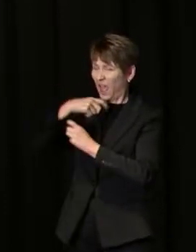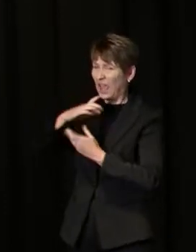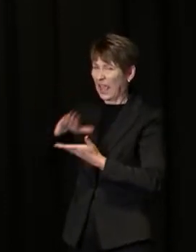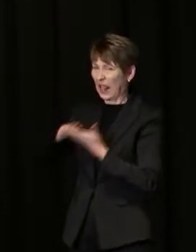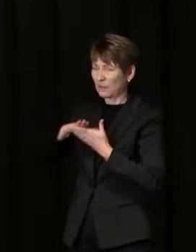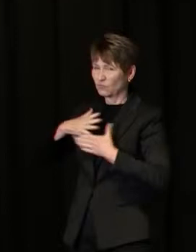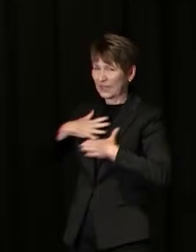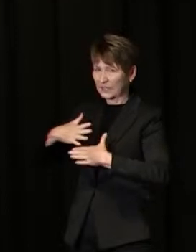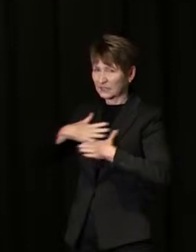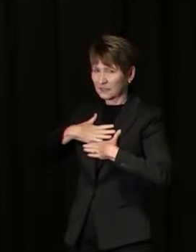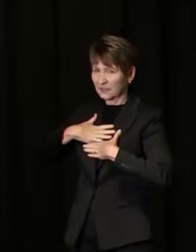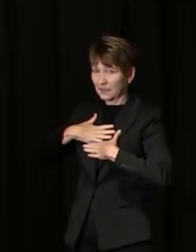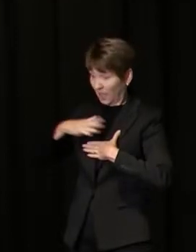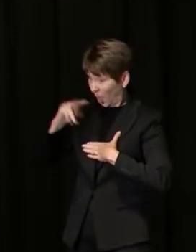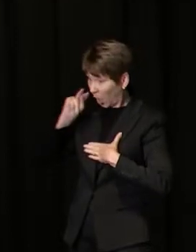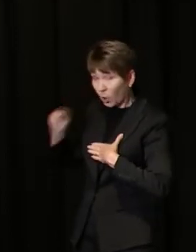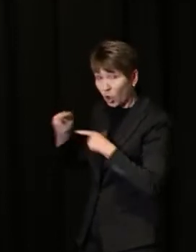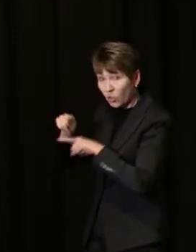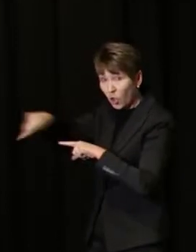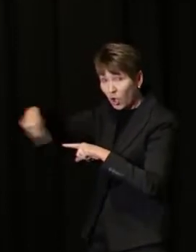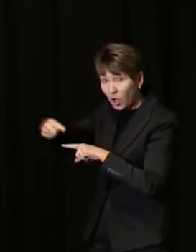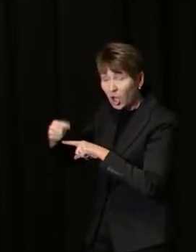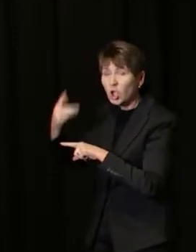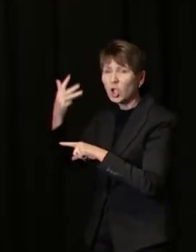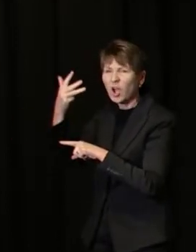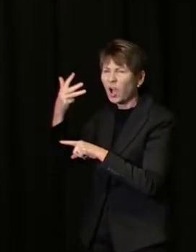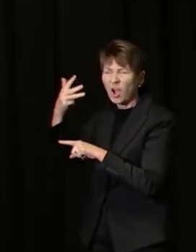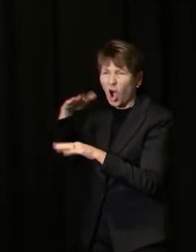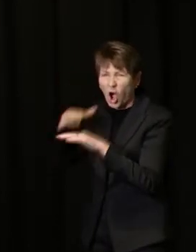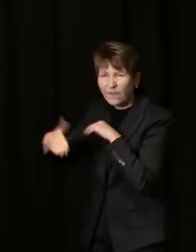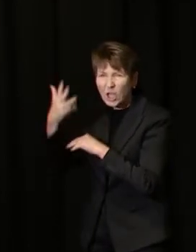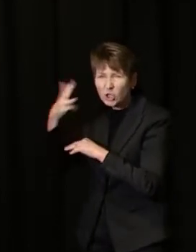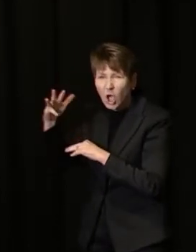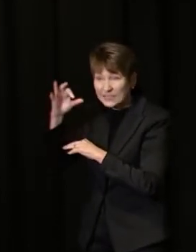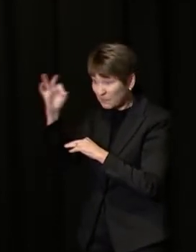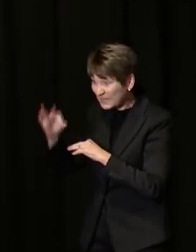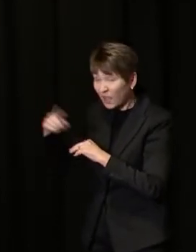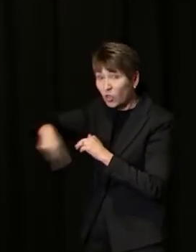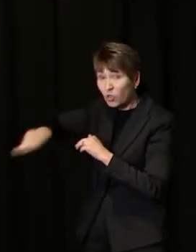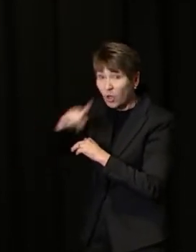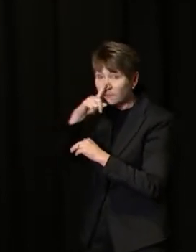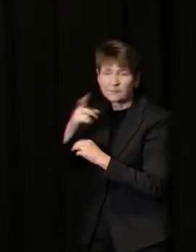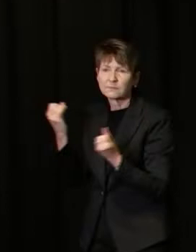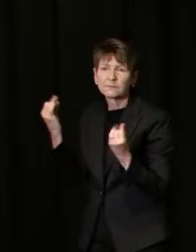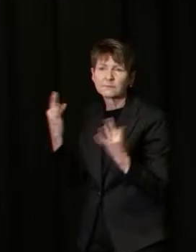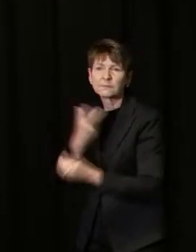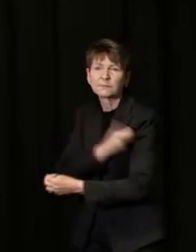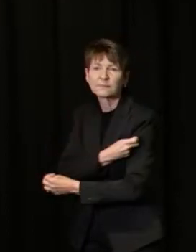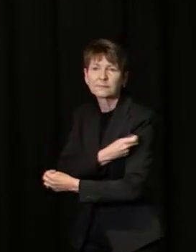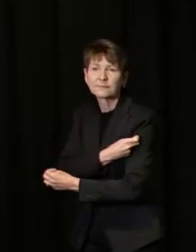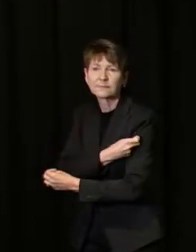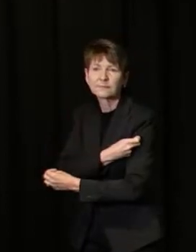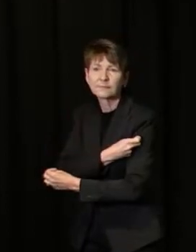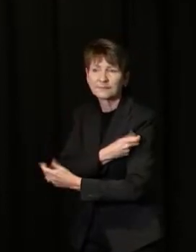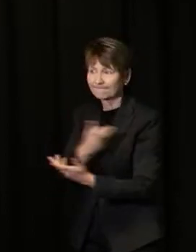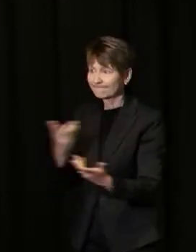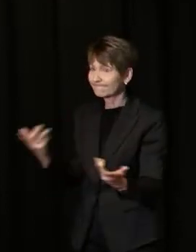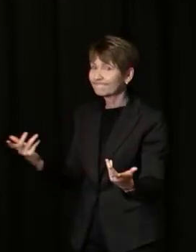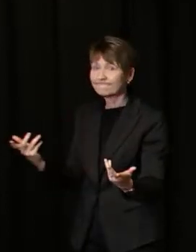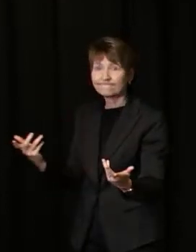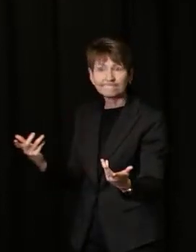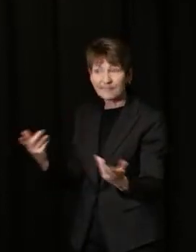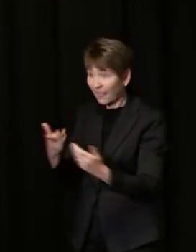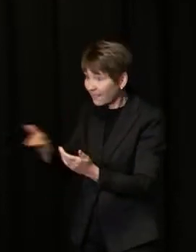93% are not fully vaccinated. So the people that are getting the sickest are the people who have not had a first